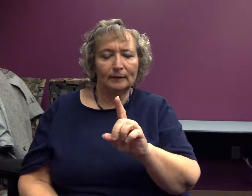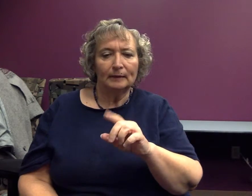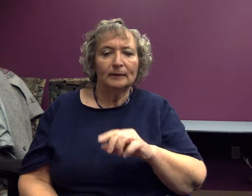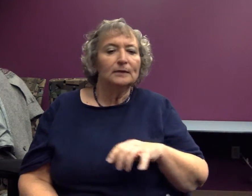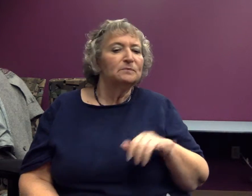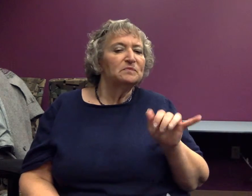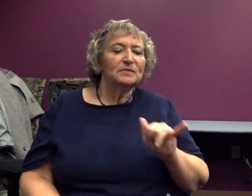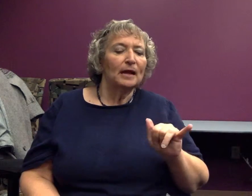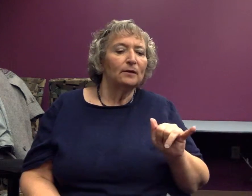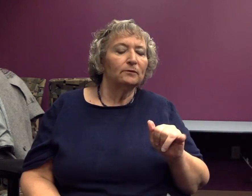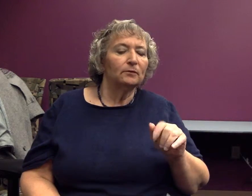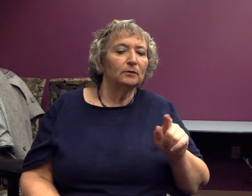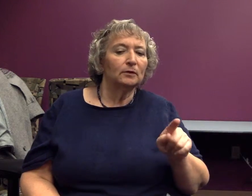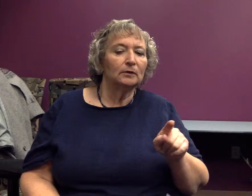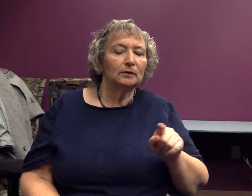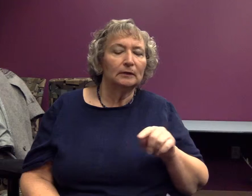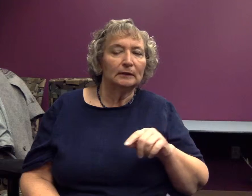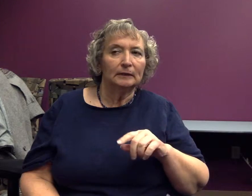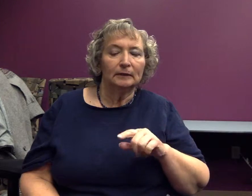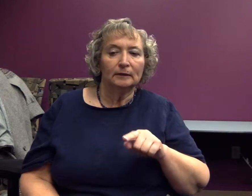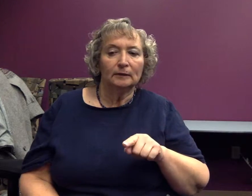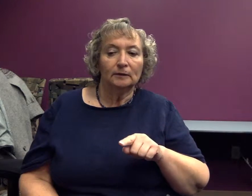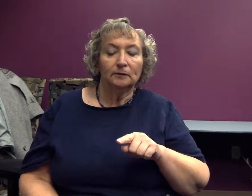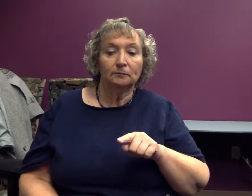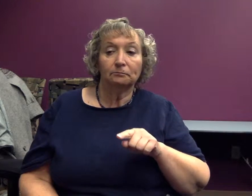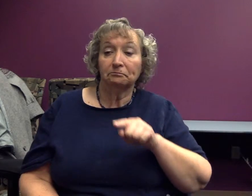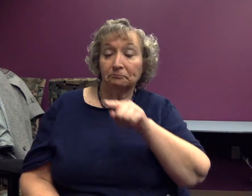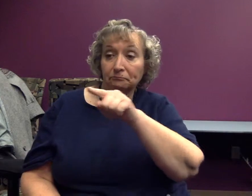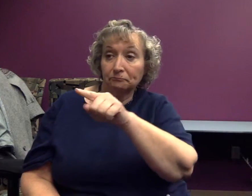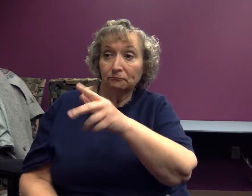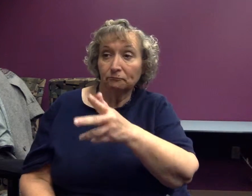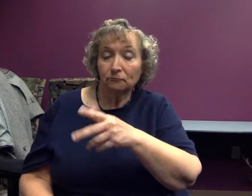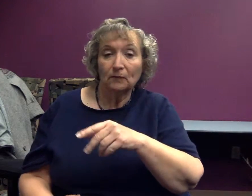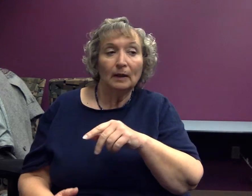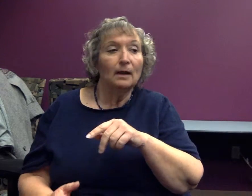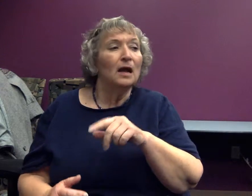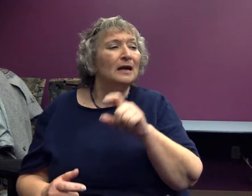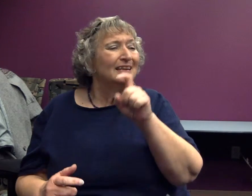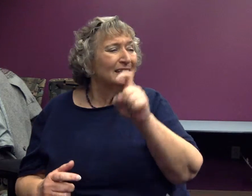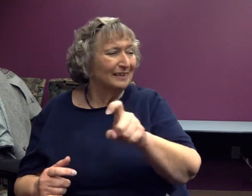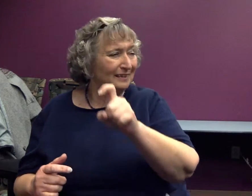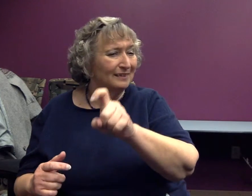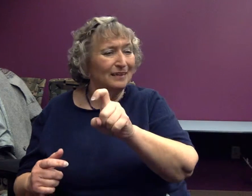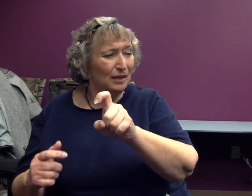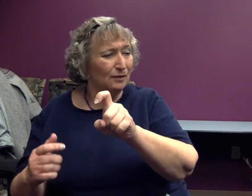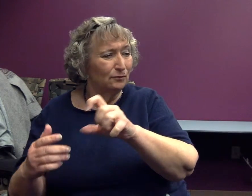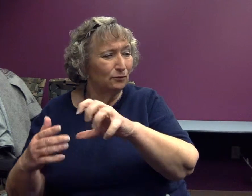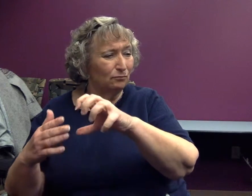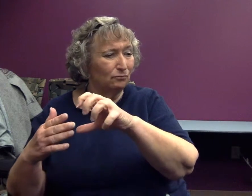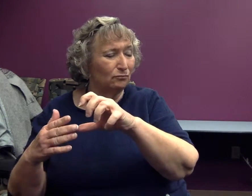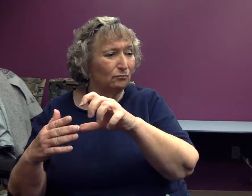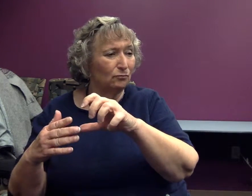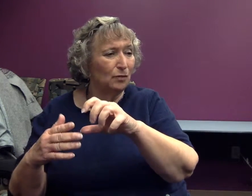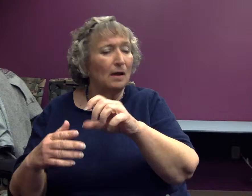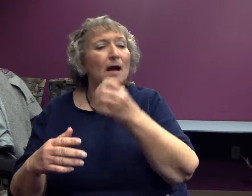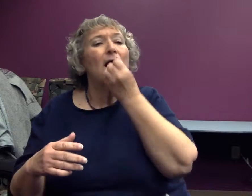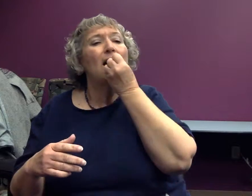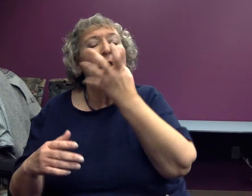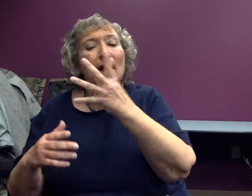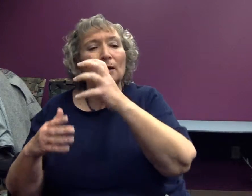Curtis? You have to take the heat out of it to make it go from a gas form to a liquid form. Okay, what's another way